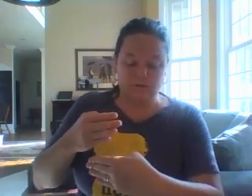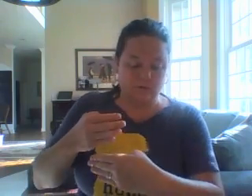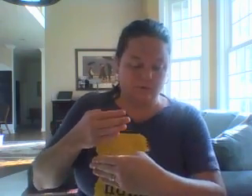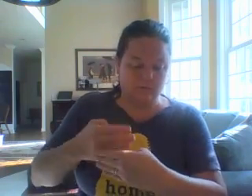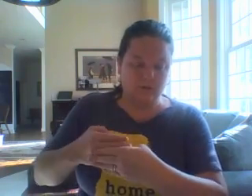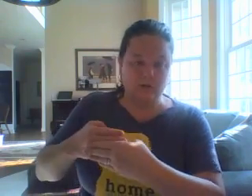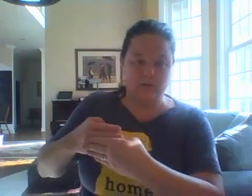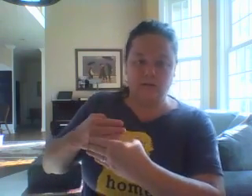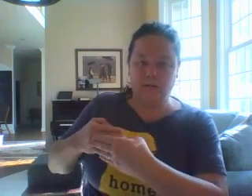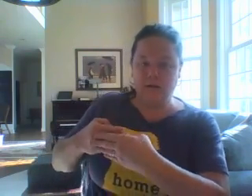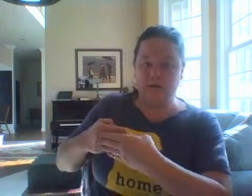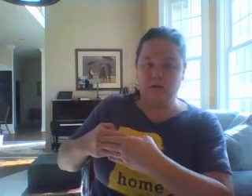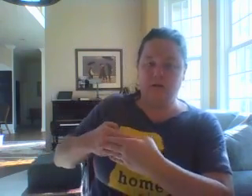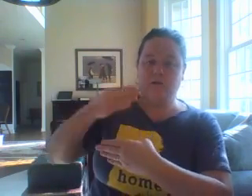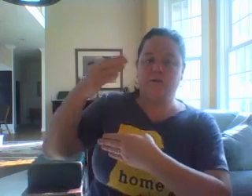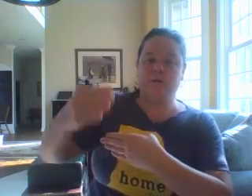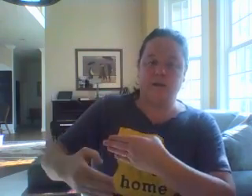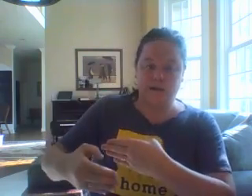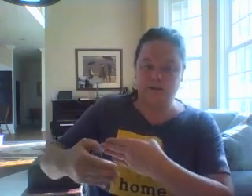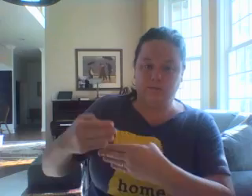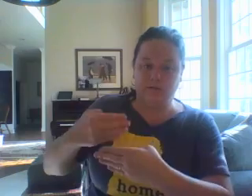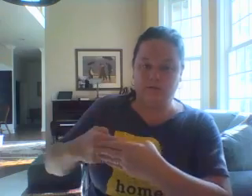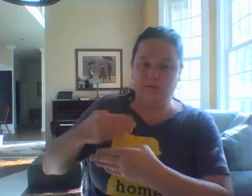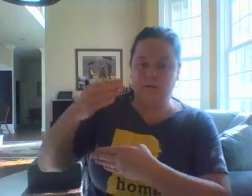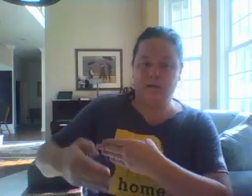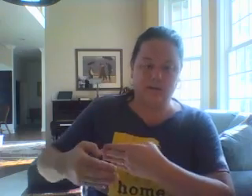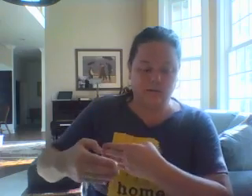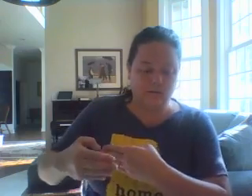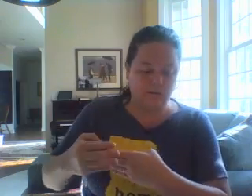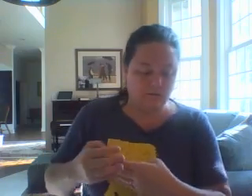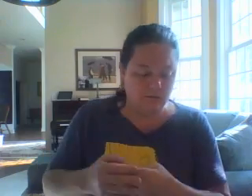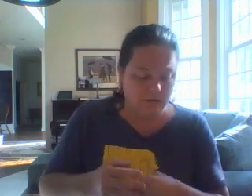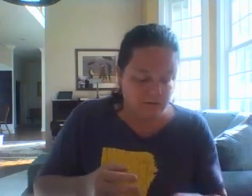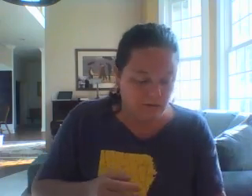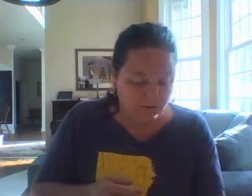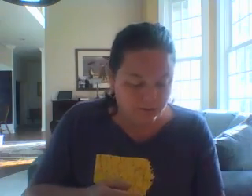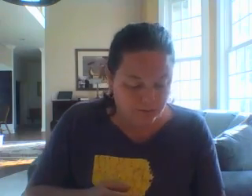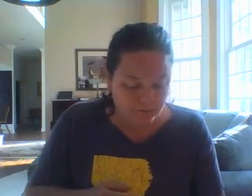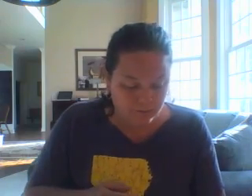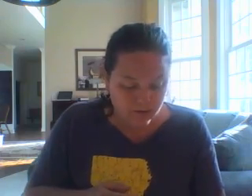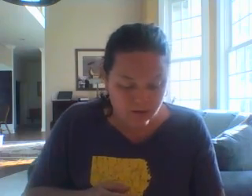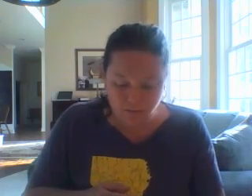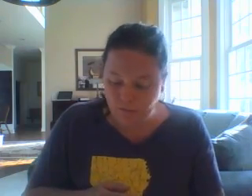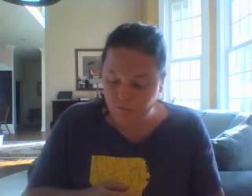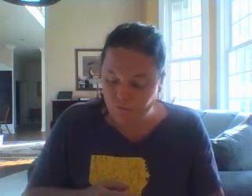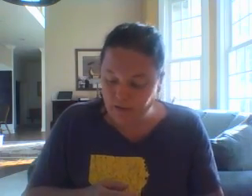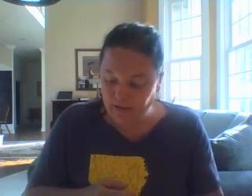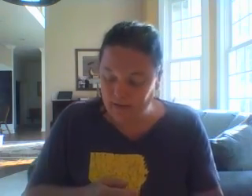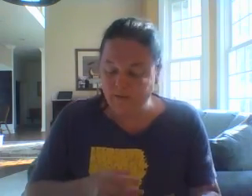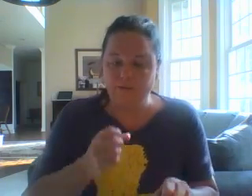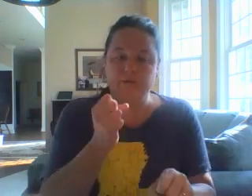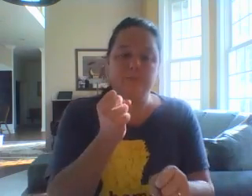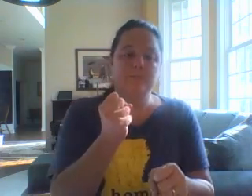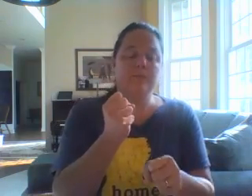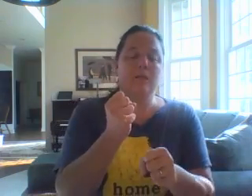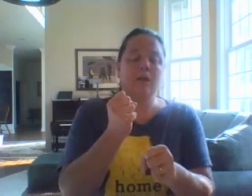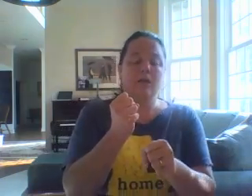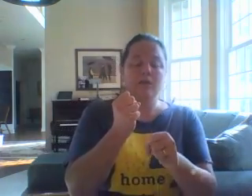You're starting here and you're going to the next one. Next. Number 5.